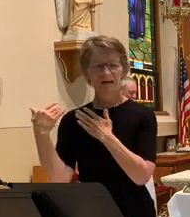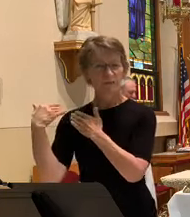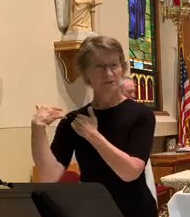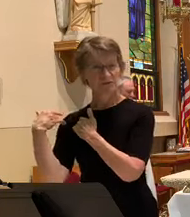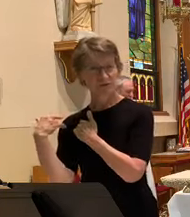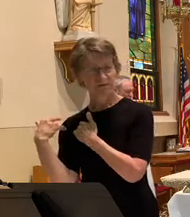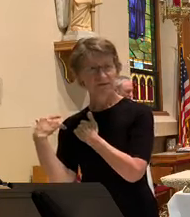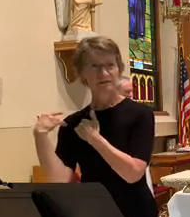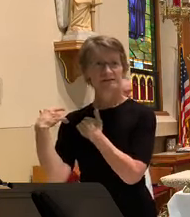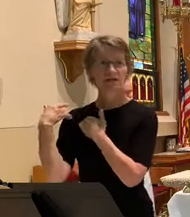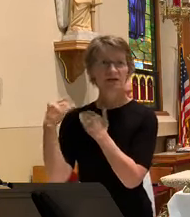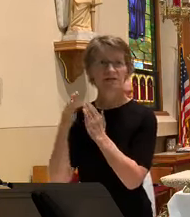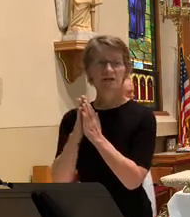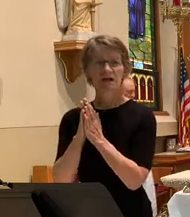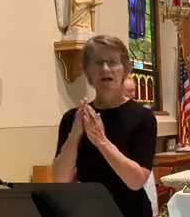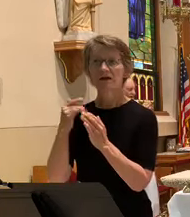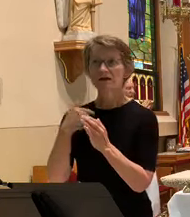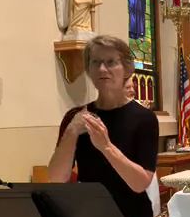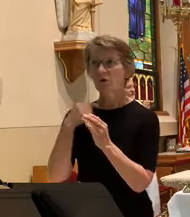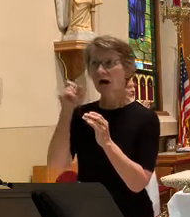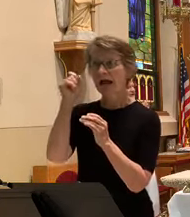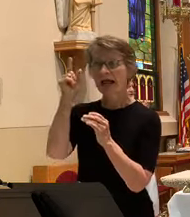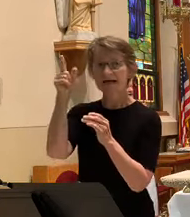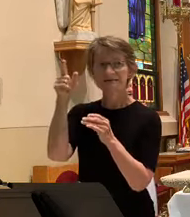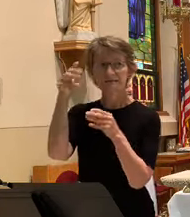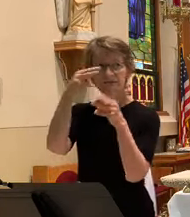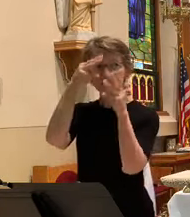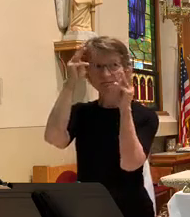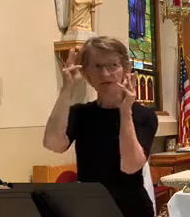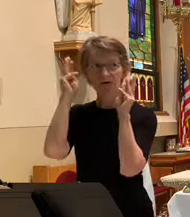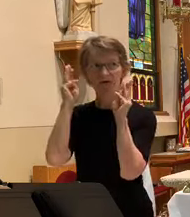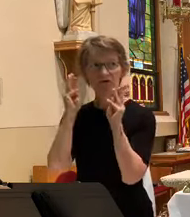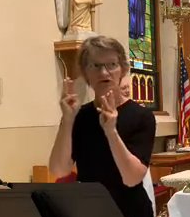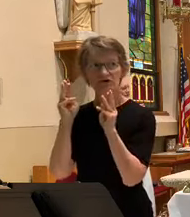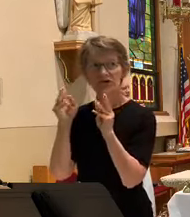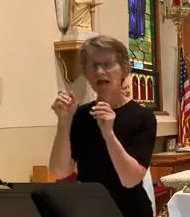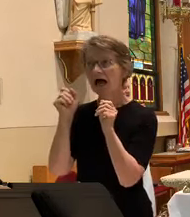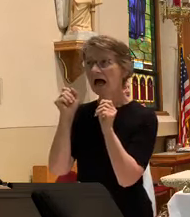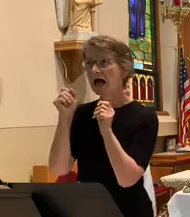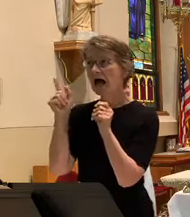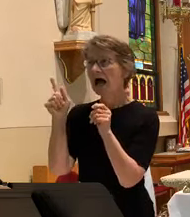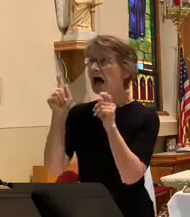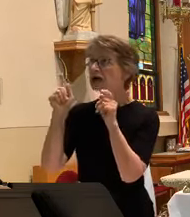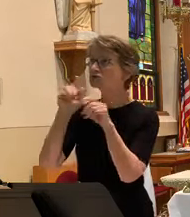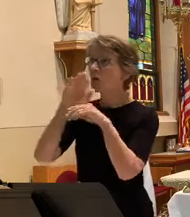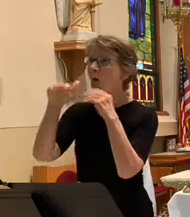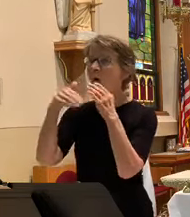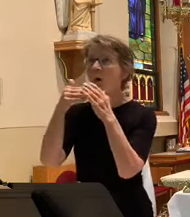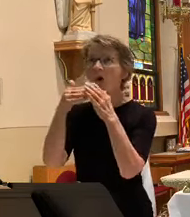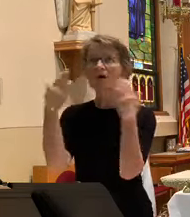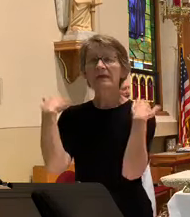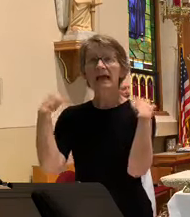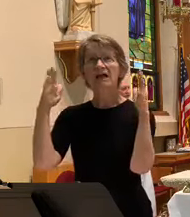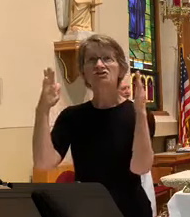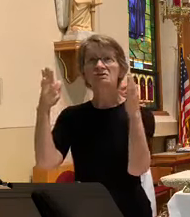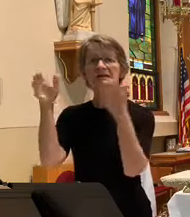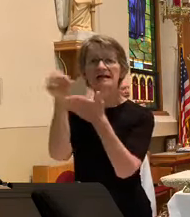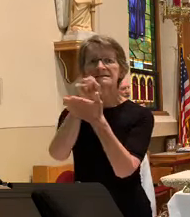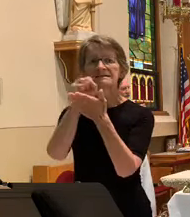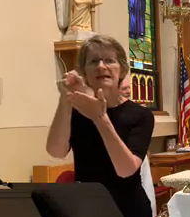through my most grievous fault. Therefore I ask Blessed Mary, the Virgin, all the angels and